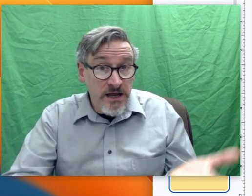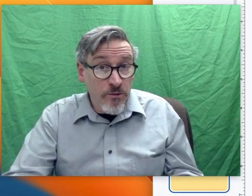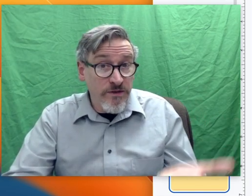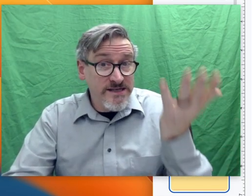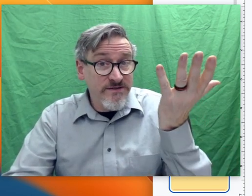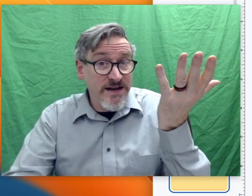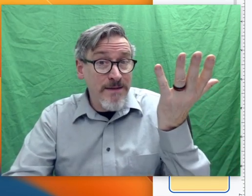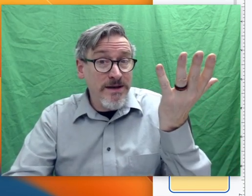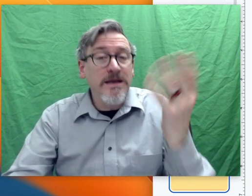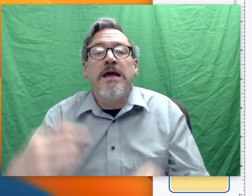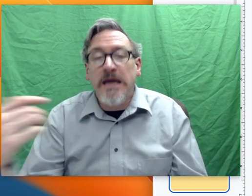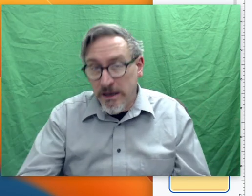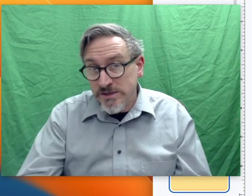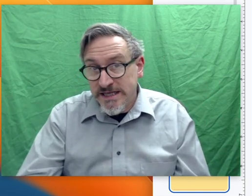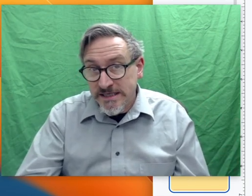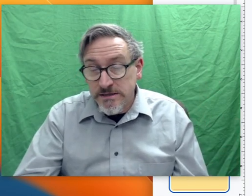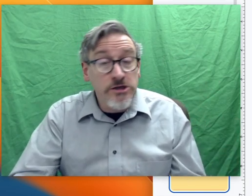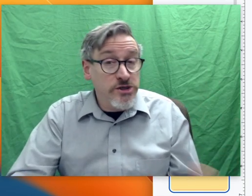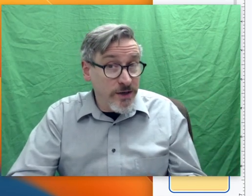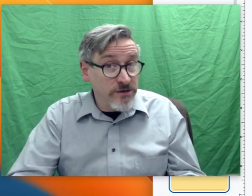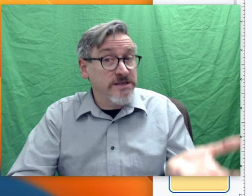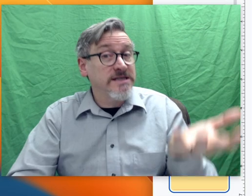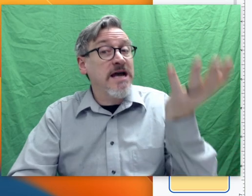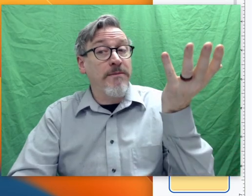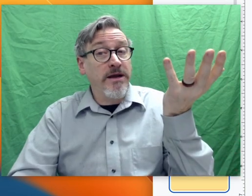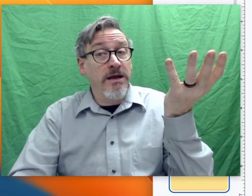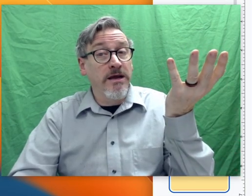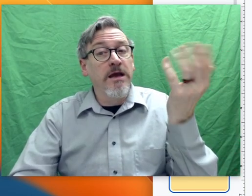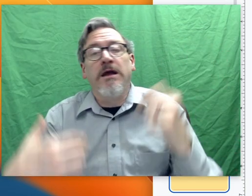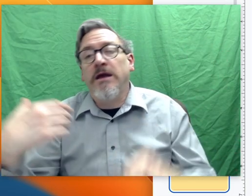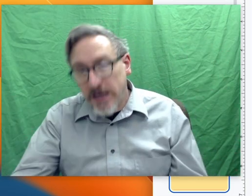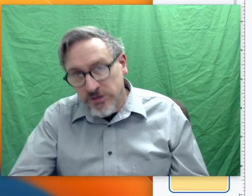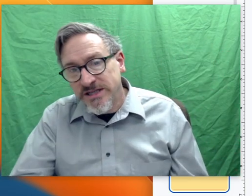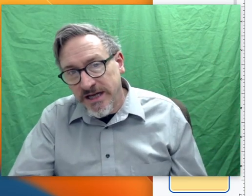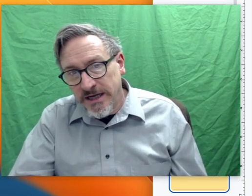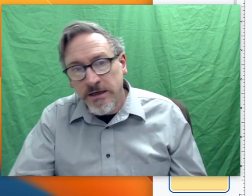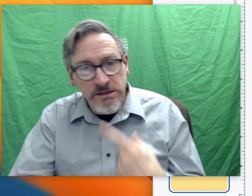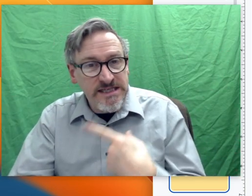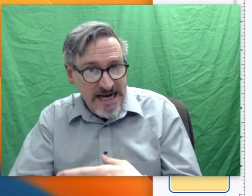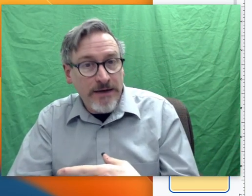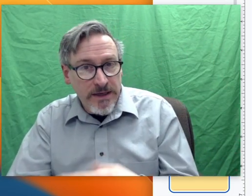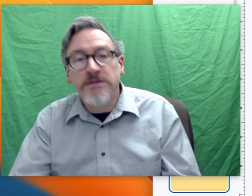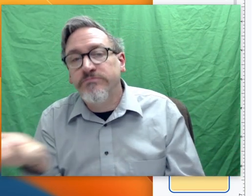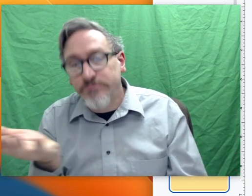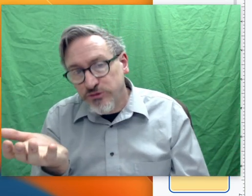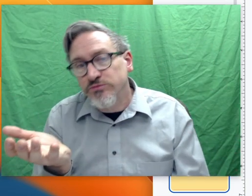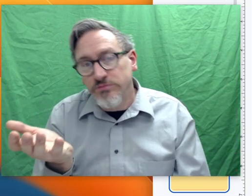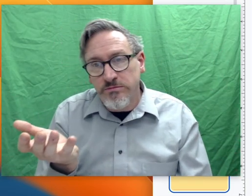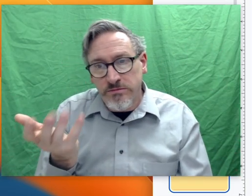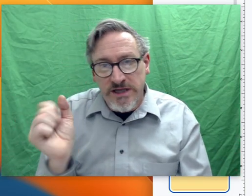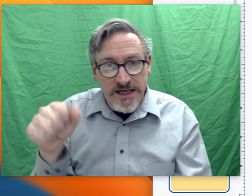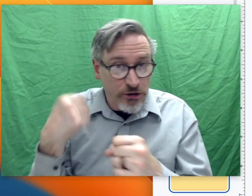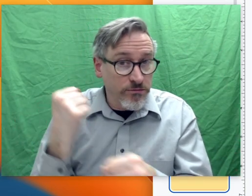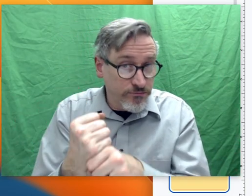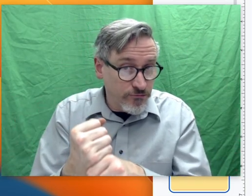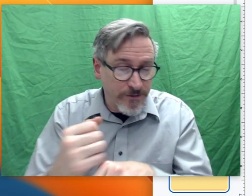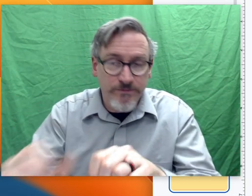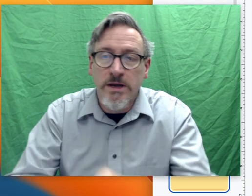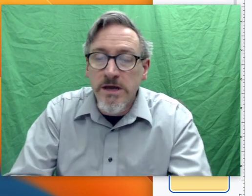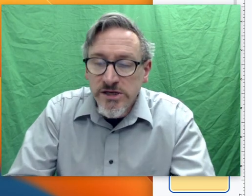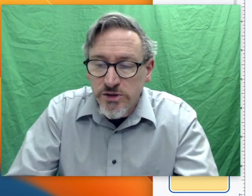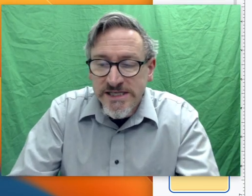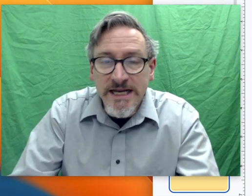is, when this event happened, it was this. So here's the topic, here's the statement, the year.